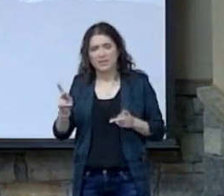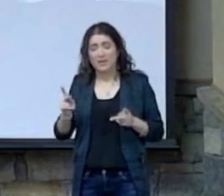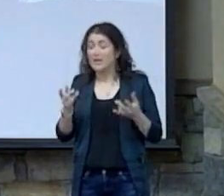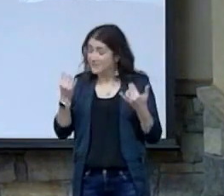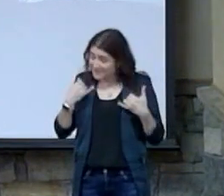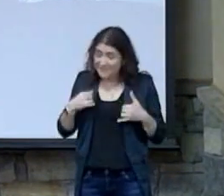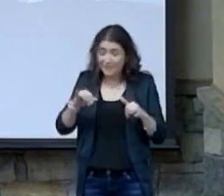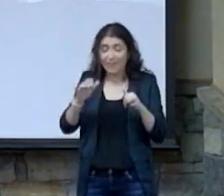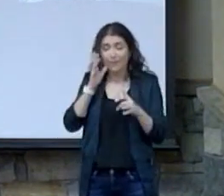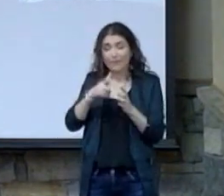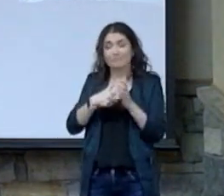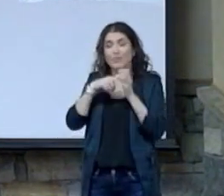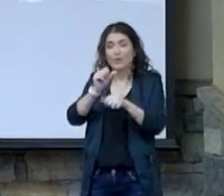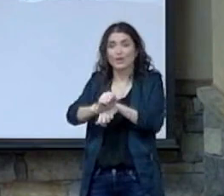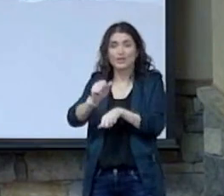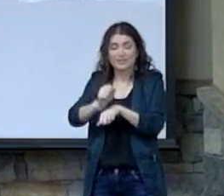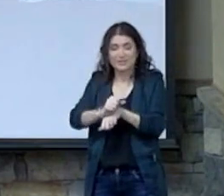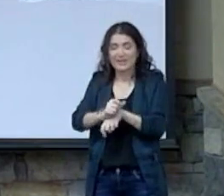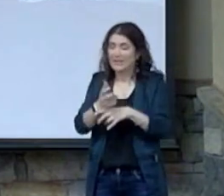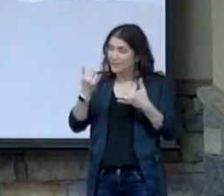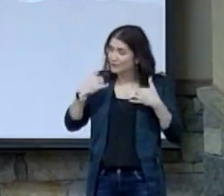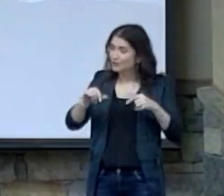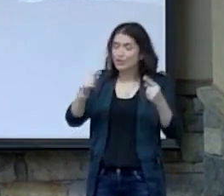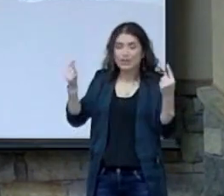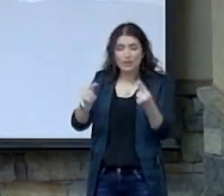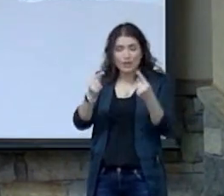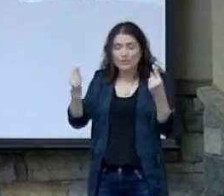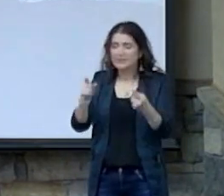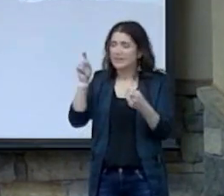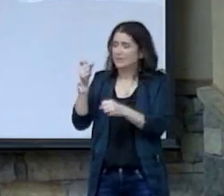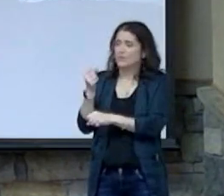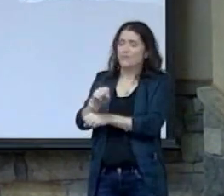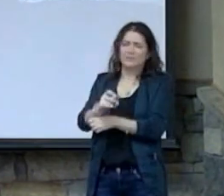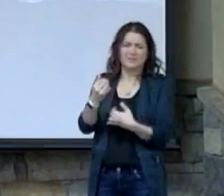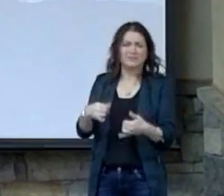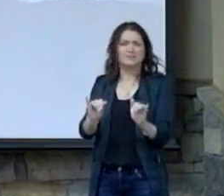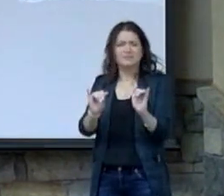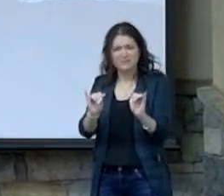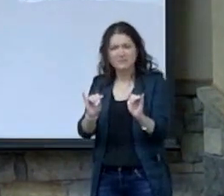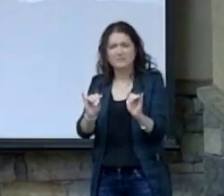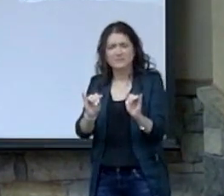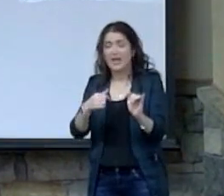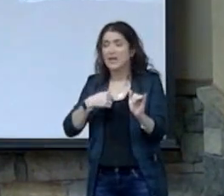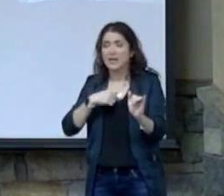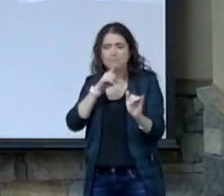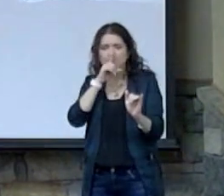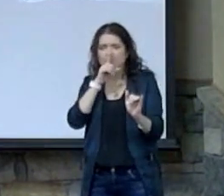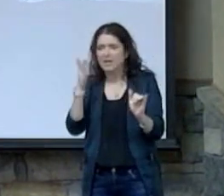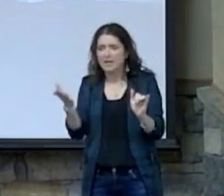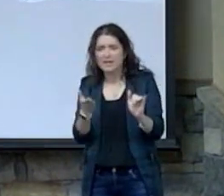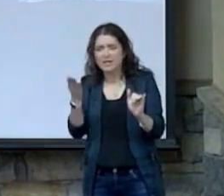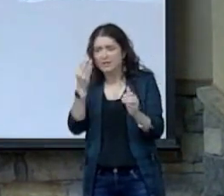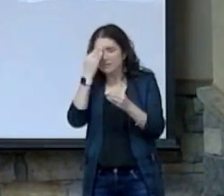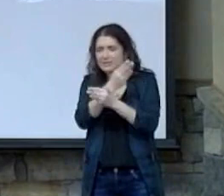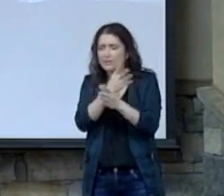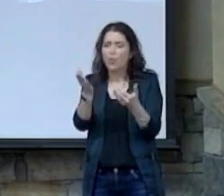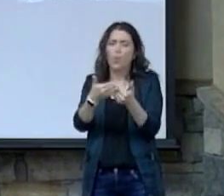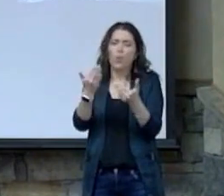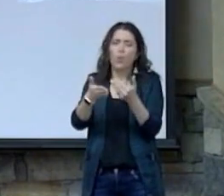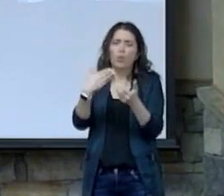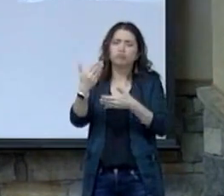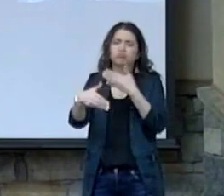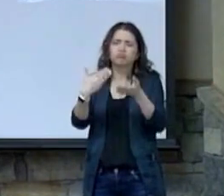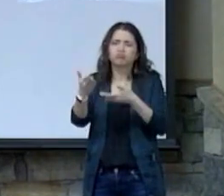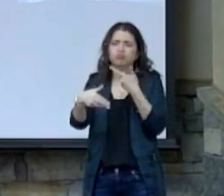take work. And there's still hurts that have to be overcome. And I'm not here to tell you that this is an easy